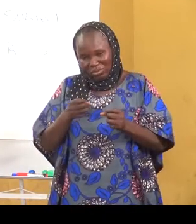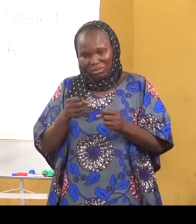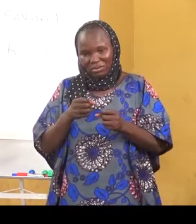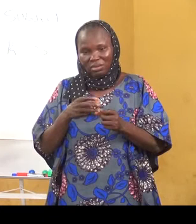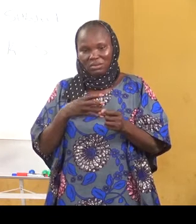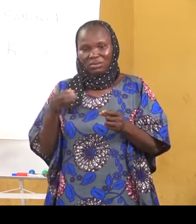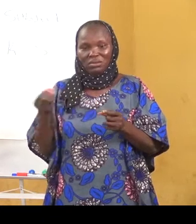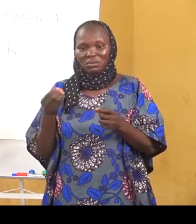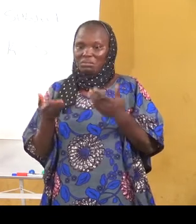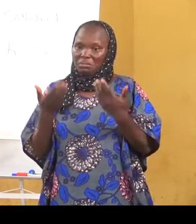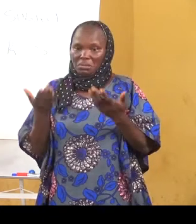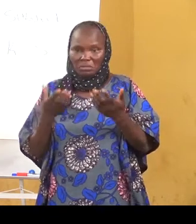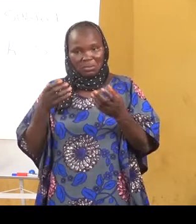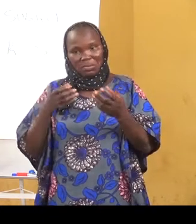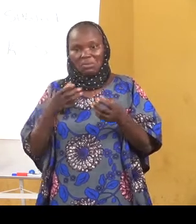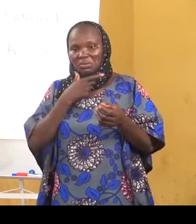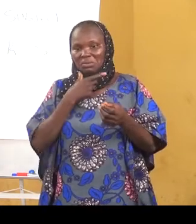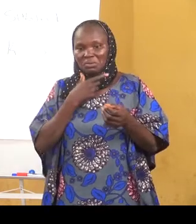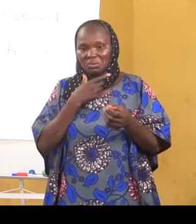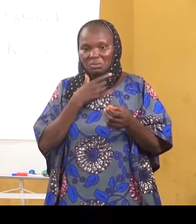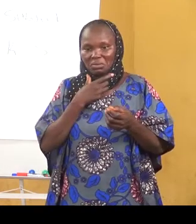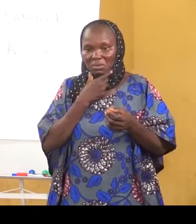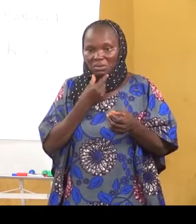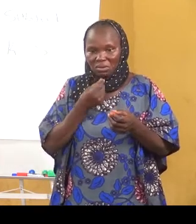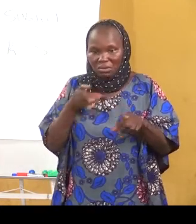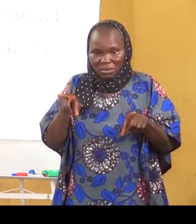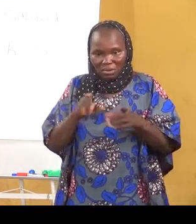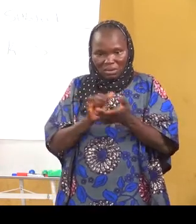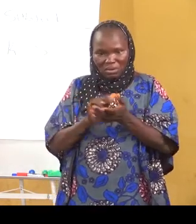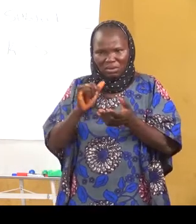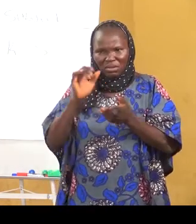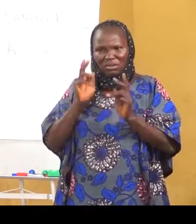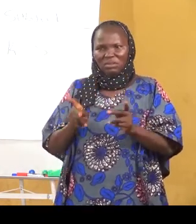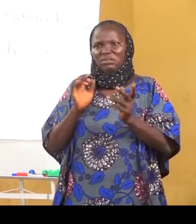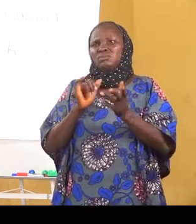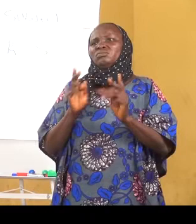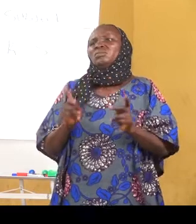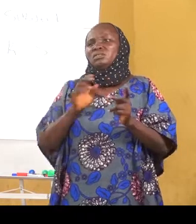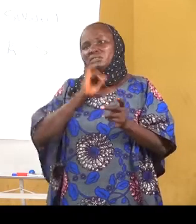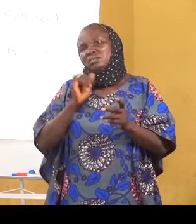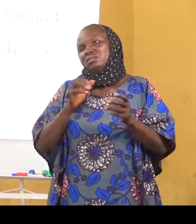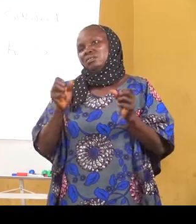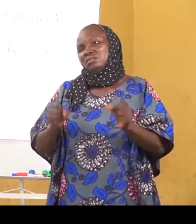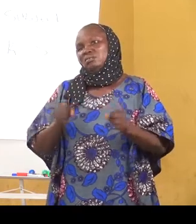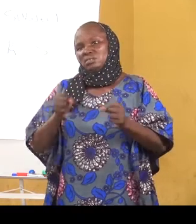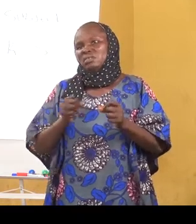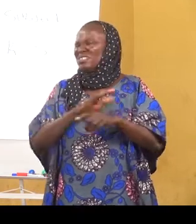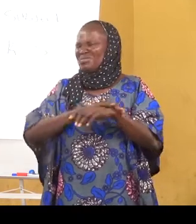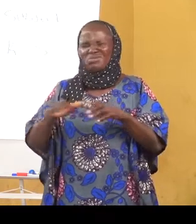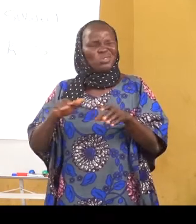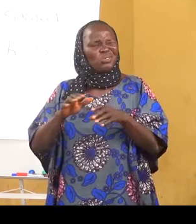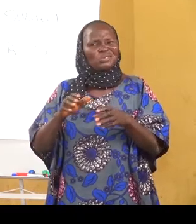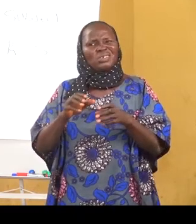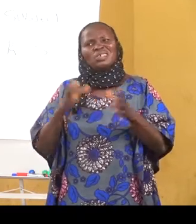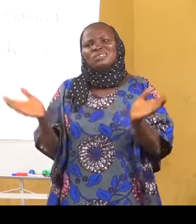tend to see that you claim that that person is the strongest. It should not be. Don't encourage conflict. Don't back